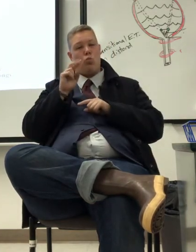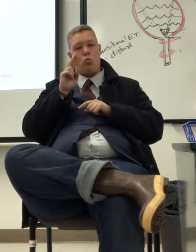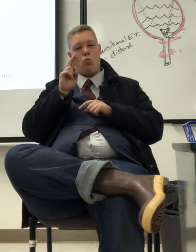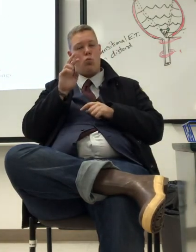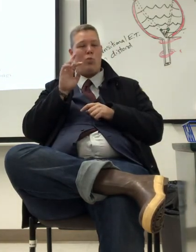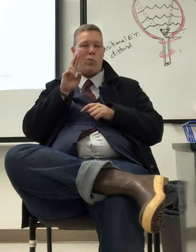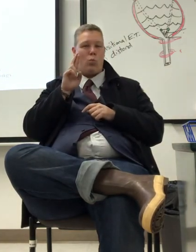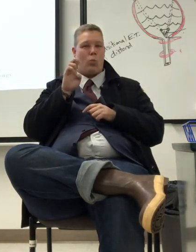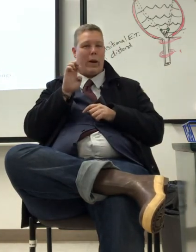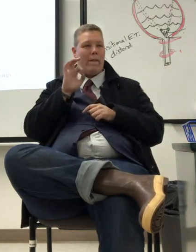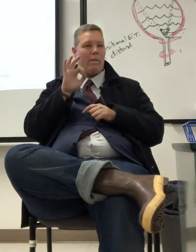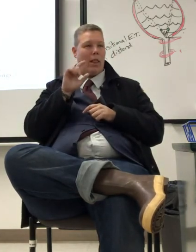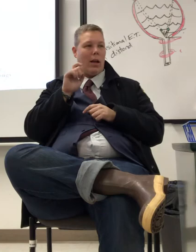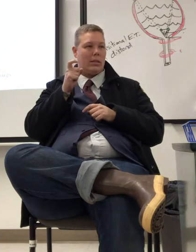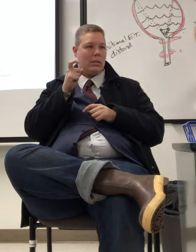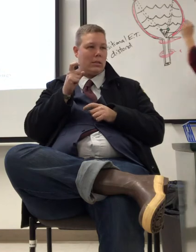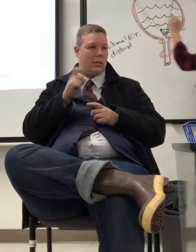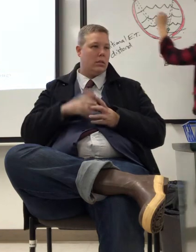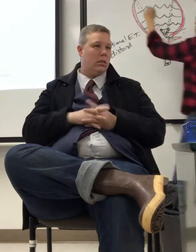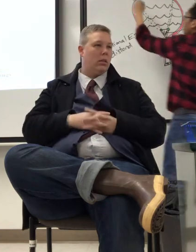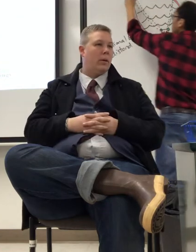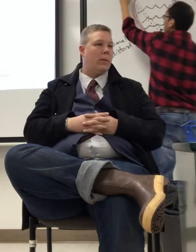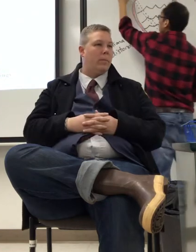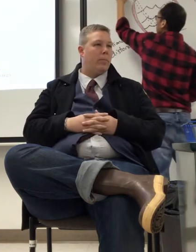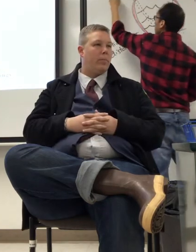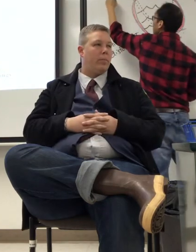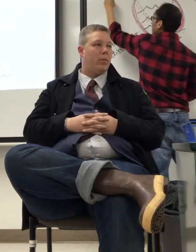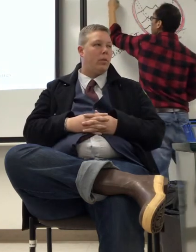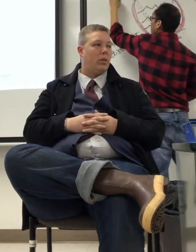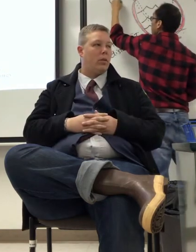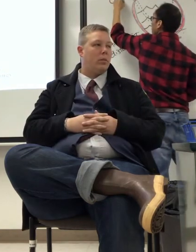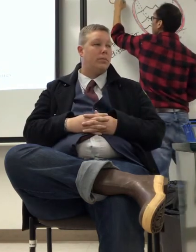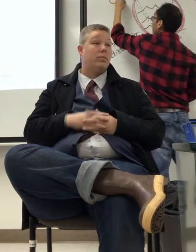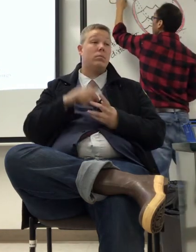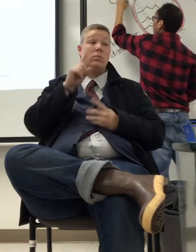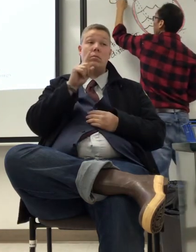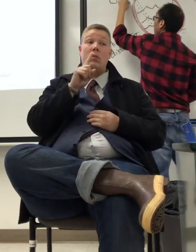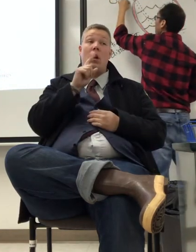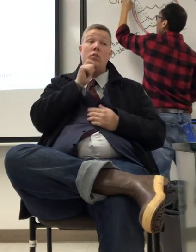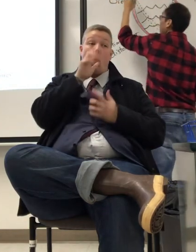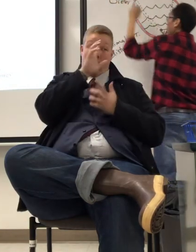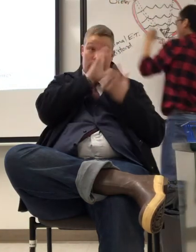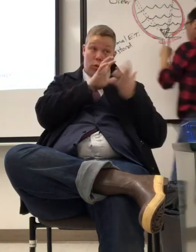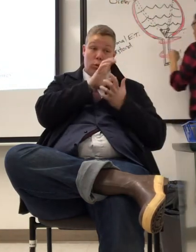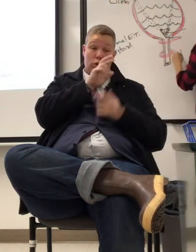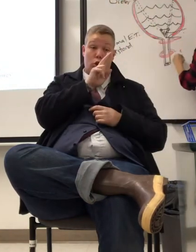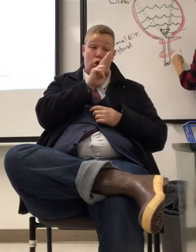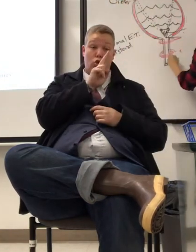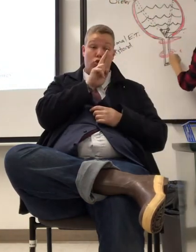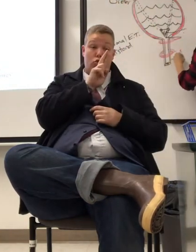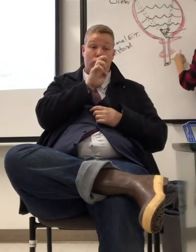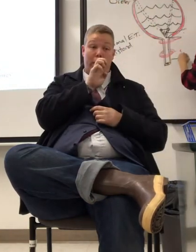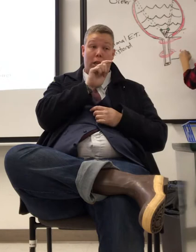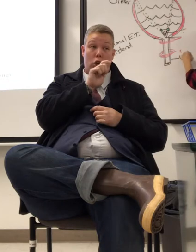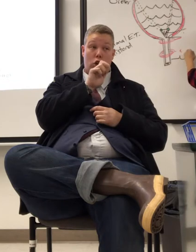One thing before I erase this is, let's not confuse ureter with